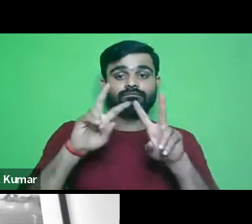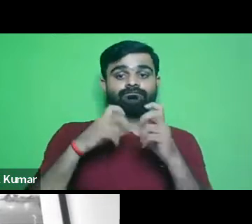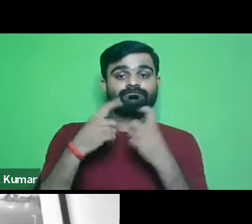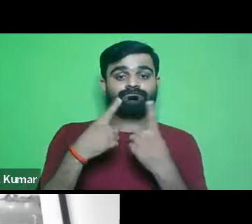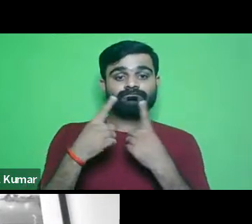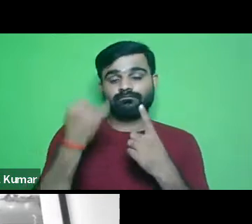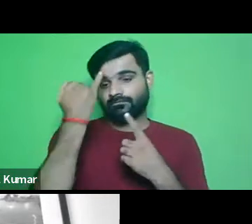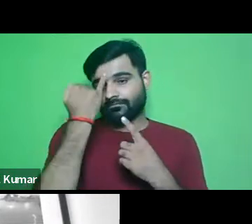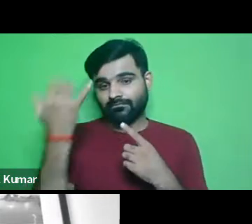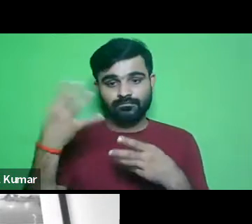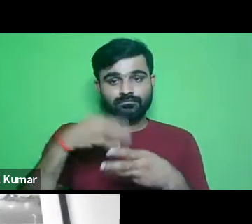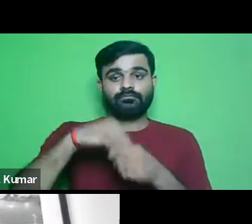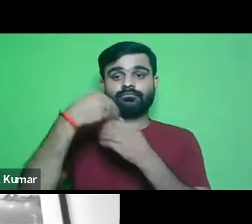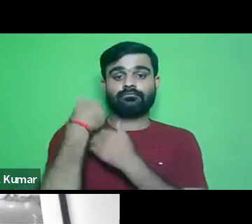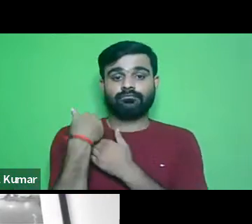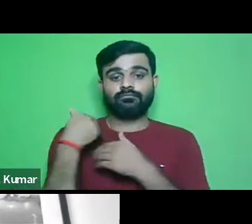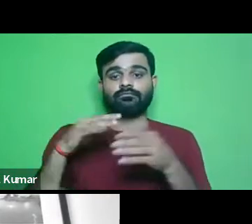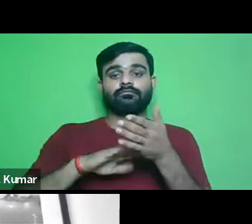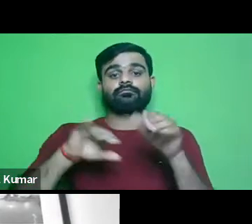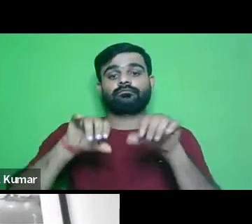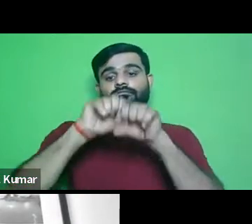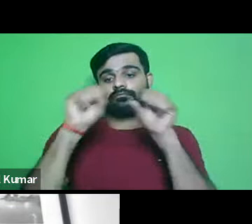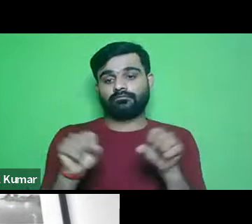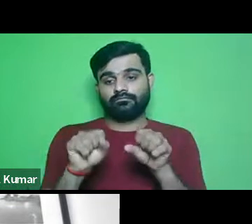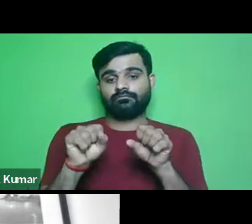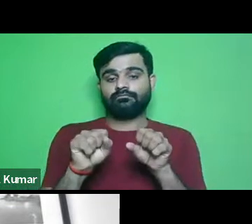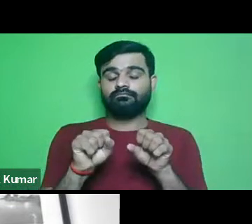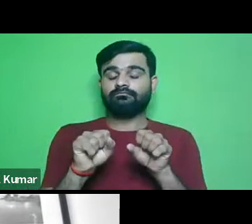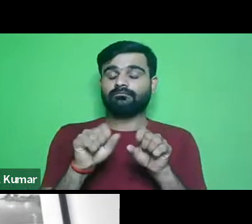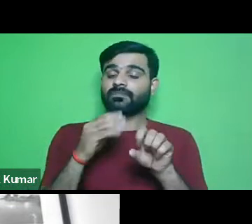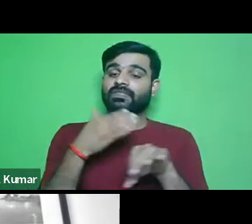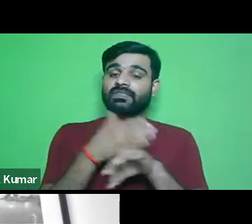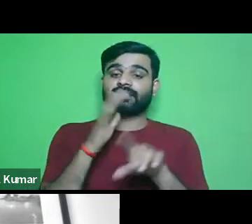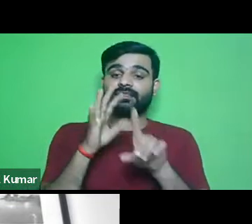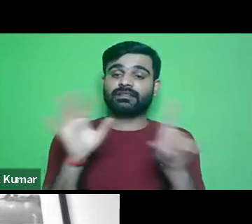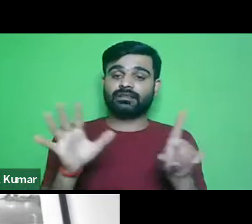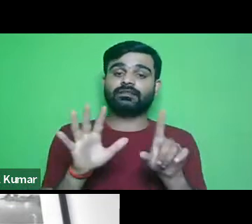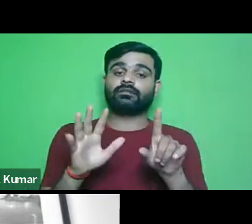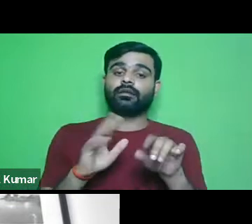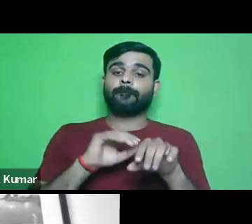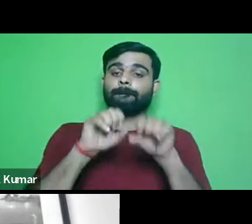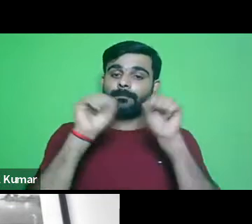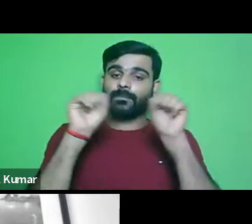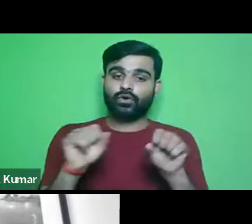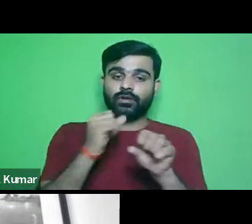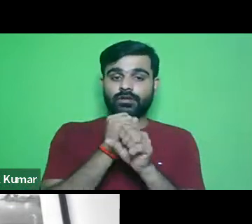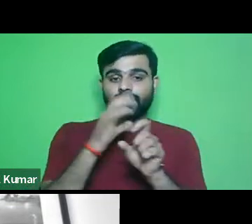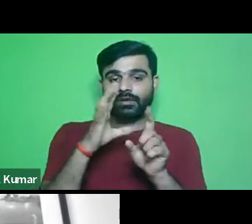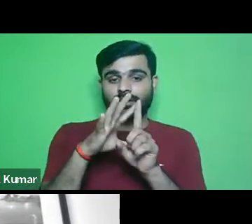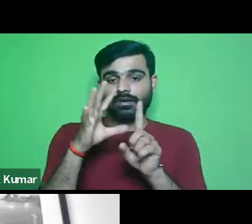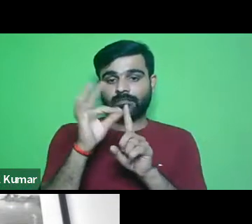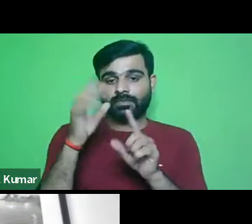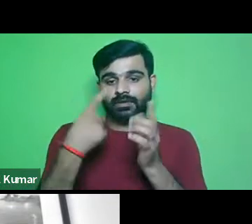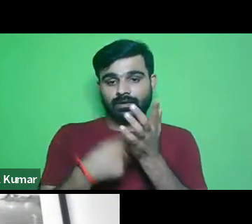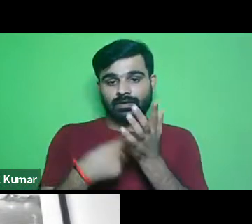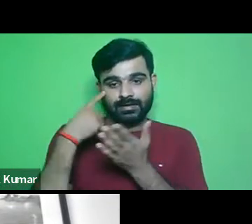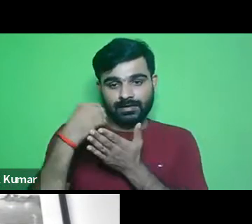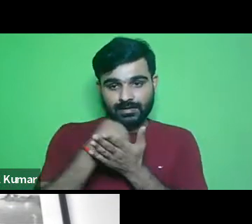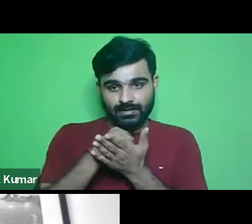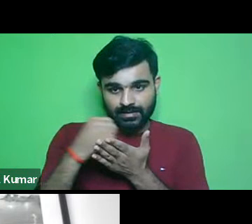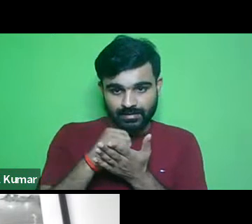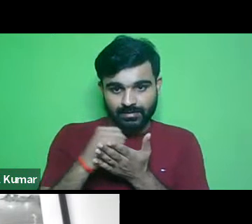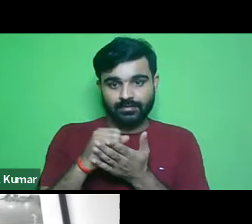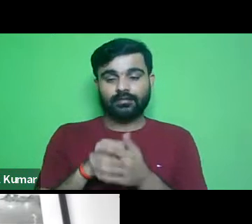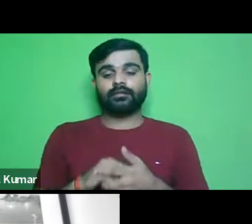the idea of a ownership model versus a harm model. For example, what the GDPR has tried to do and what I